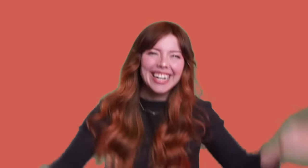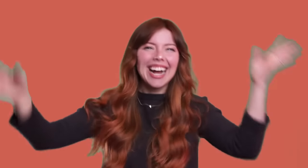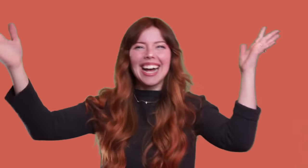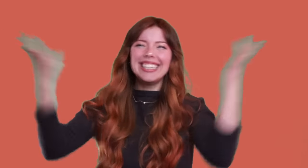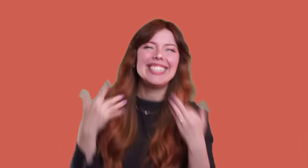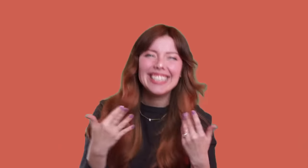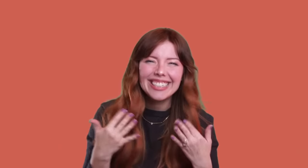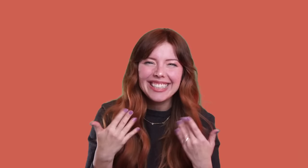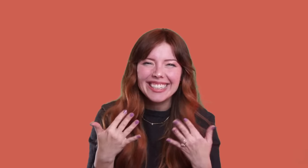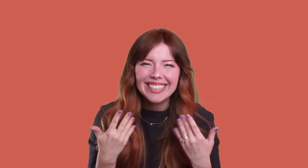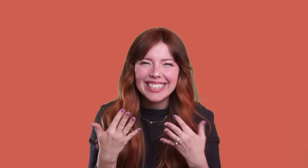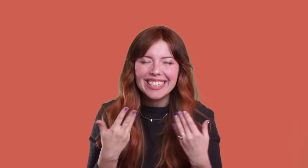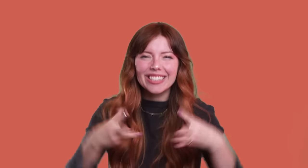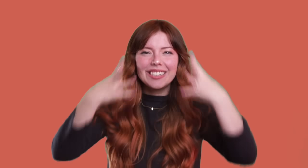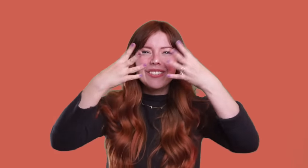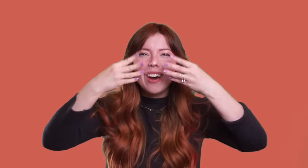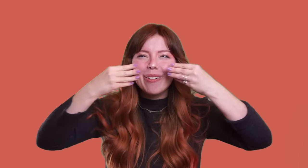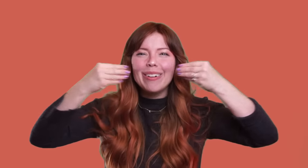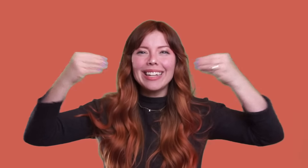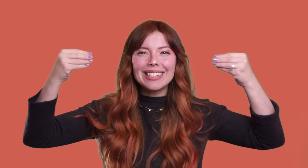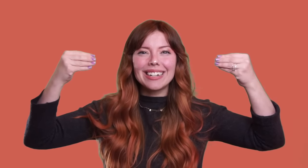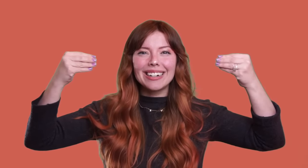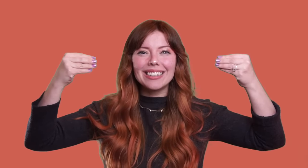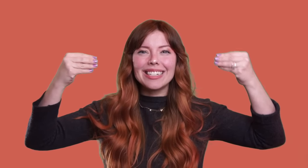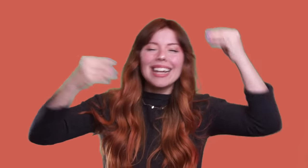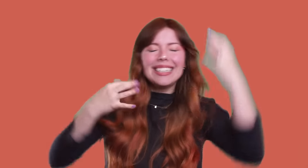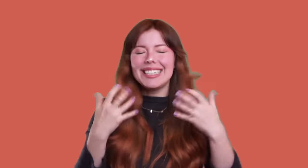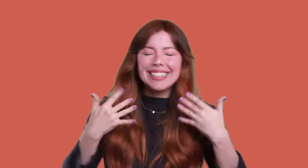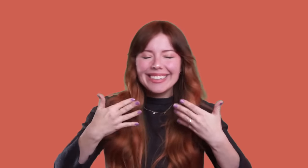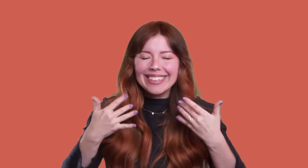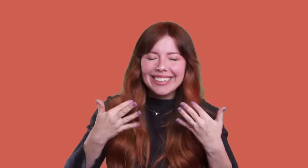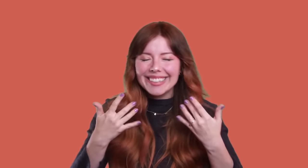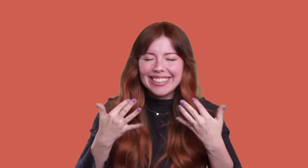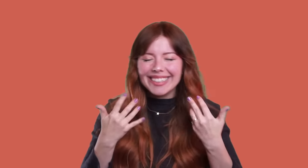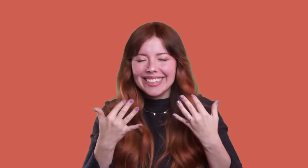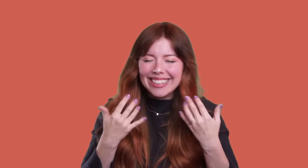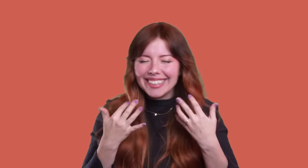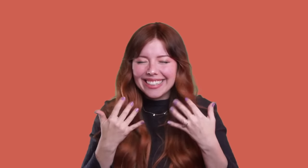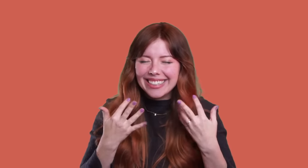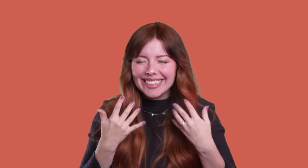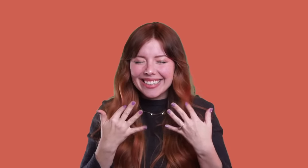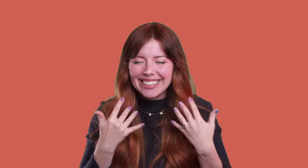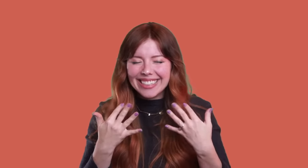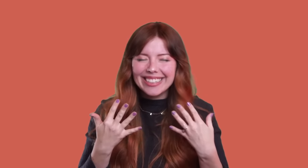tickle. Tickle, tickle, tickle. The whiskers. Tickle, tickle, tickle, tickle, tickle, tickle.